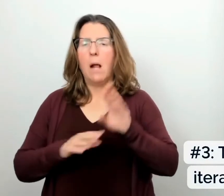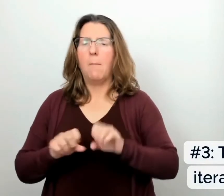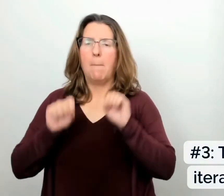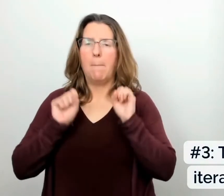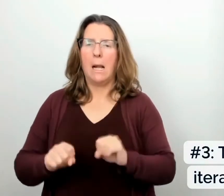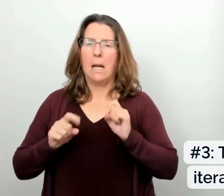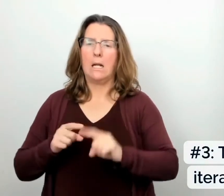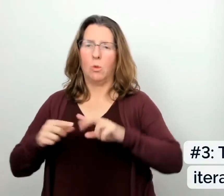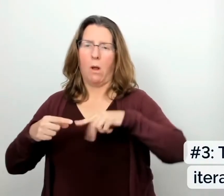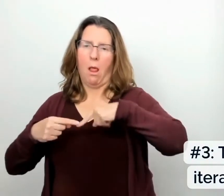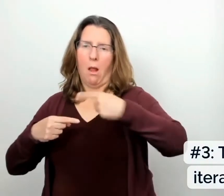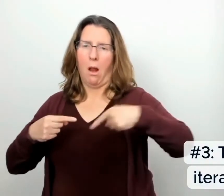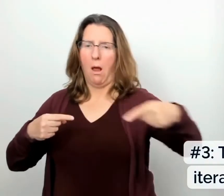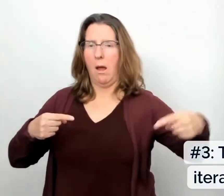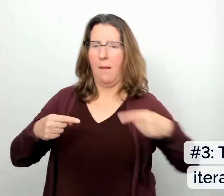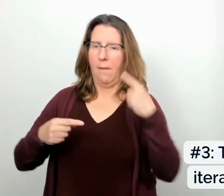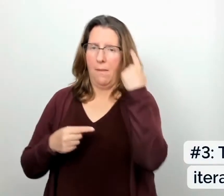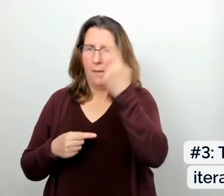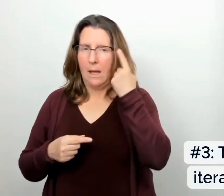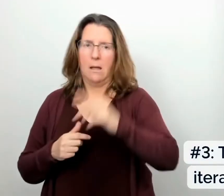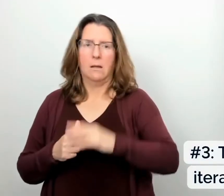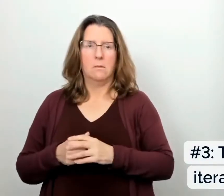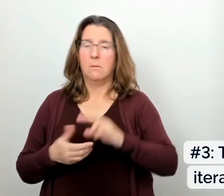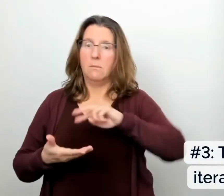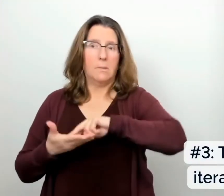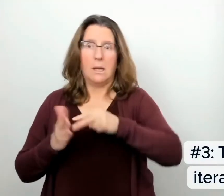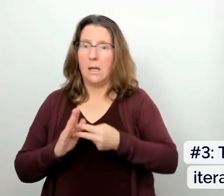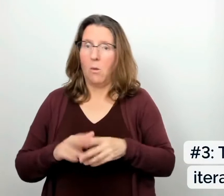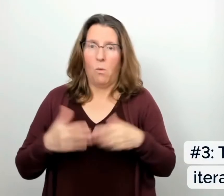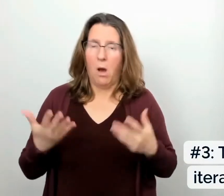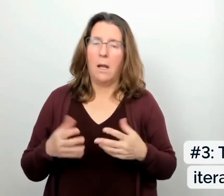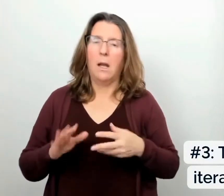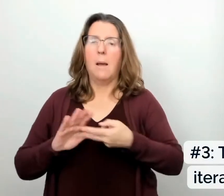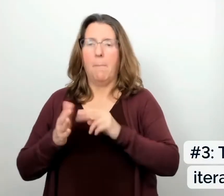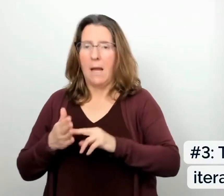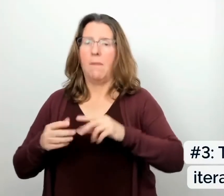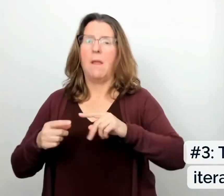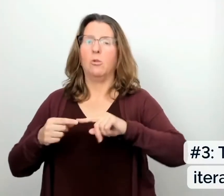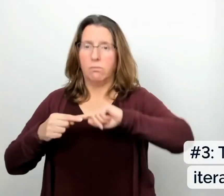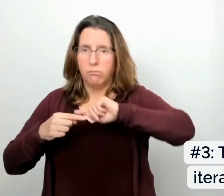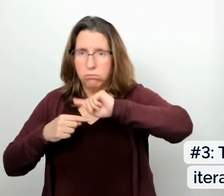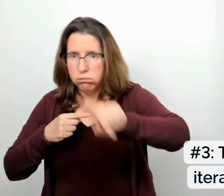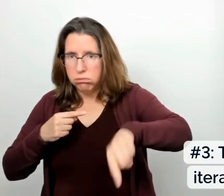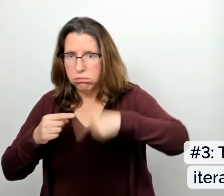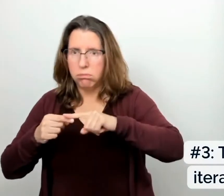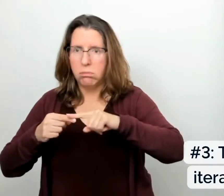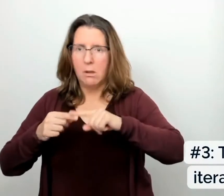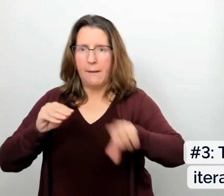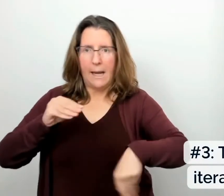Number 3, they develop iterative thinking. As they learn new things, they circle back to what